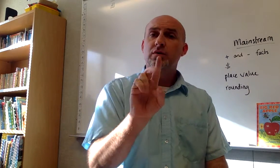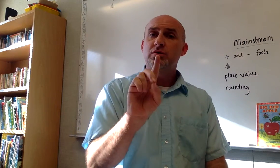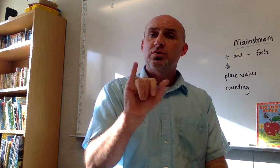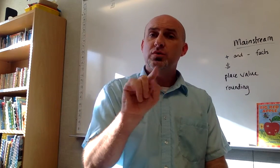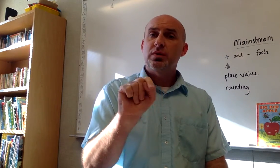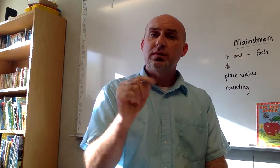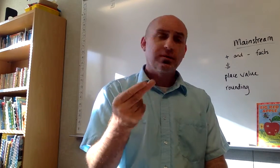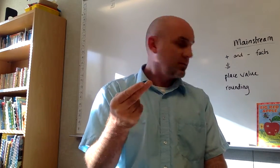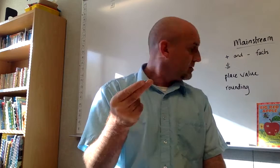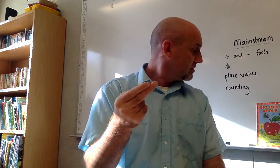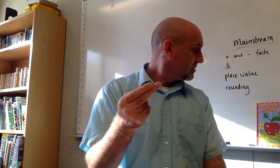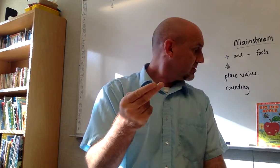Judith